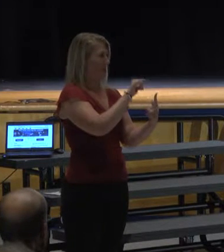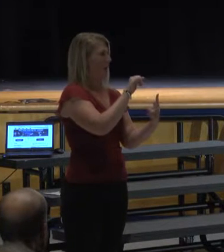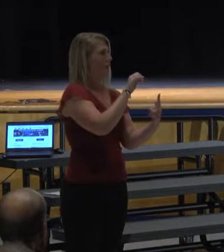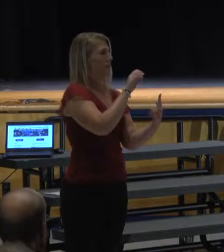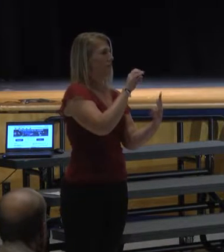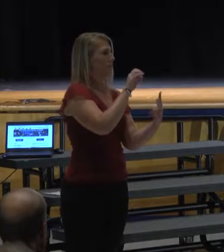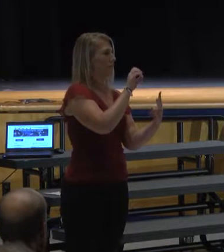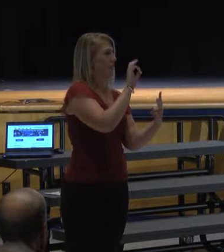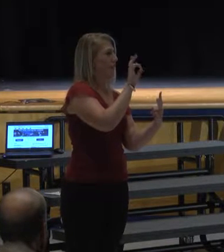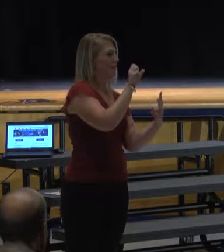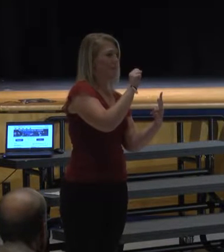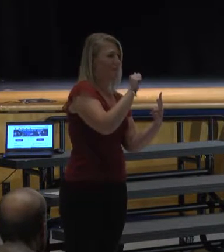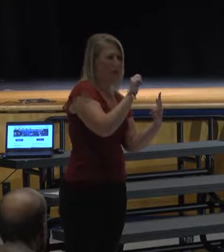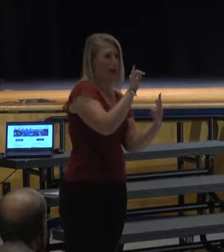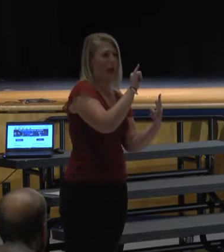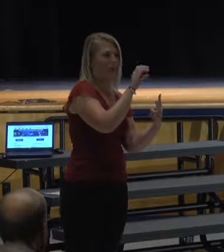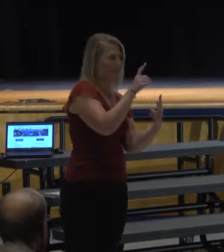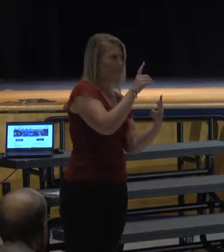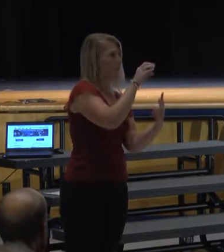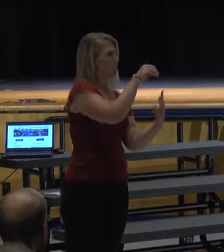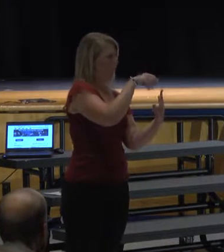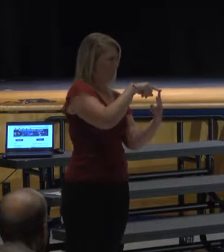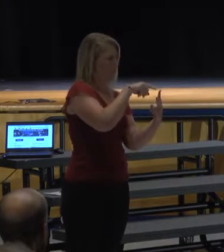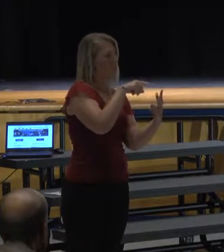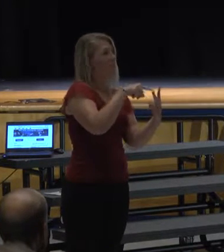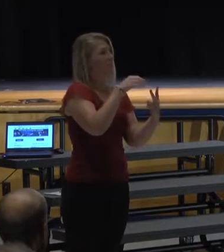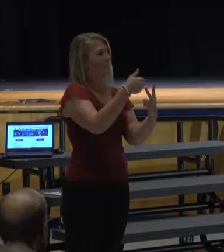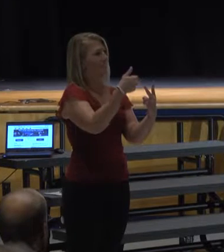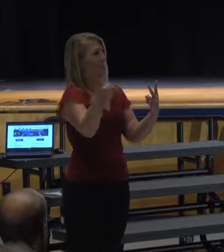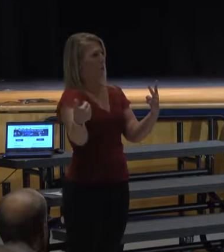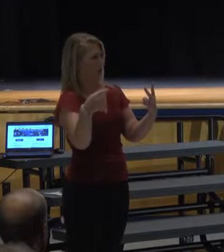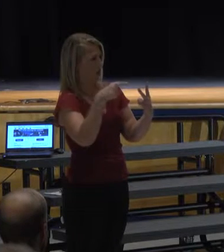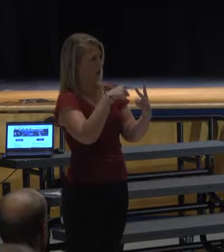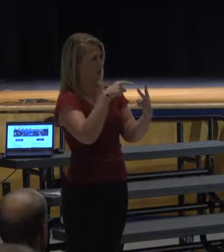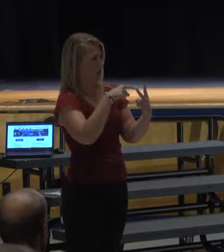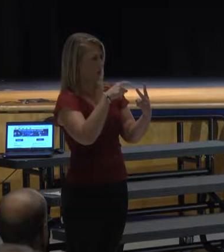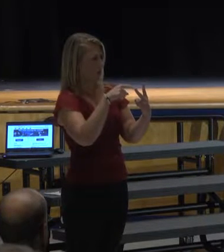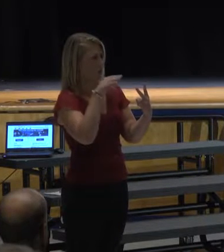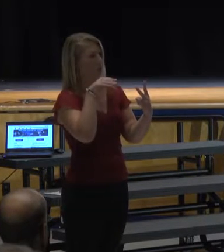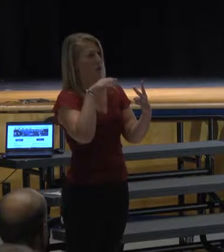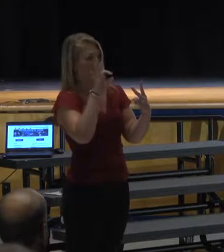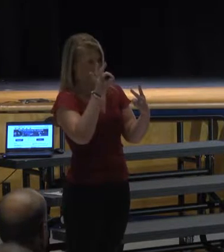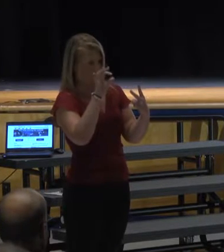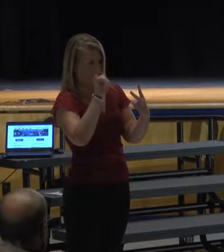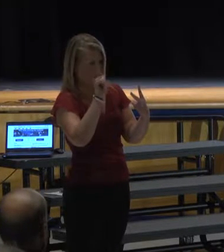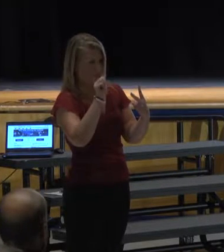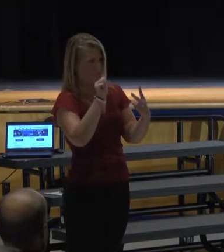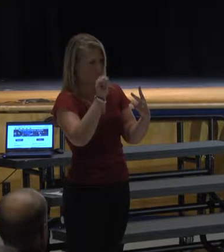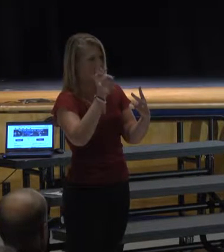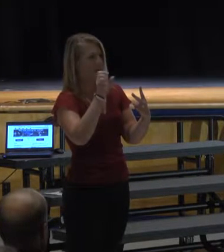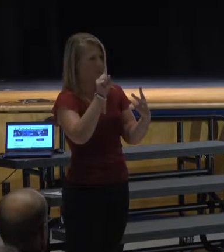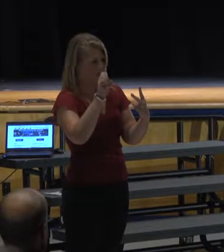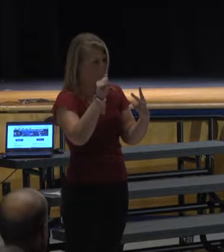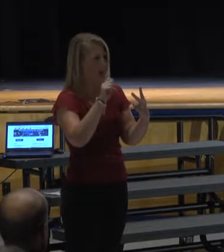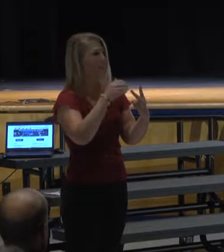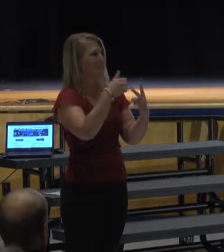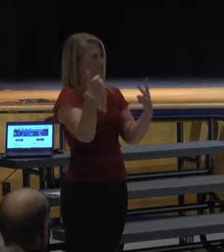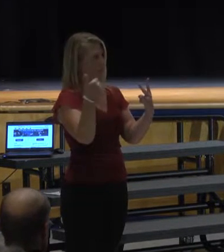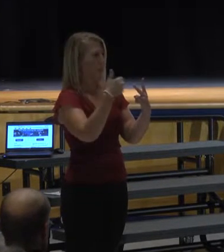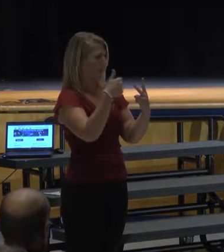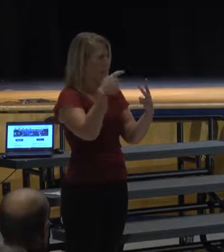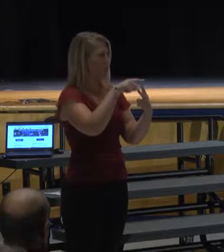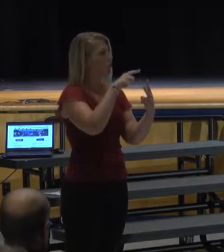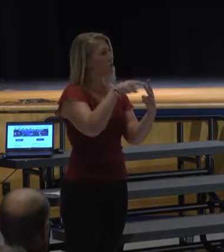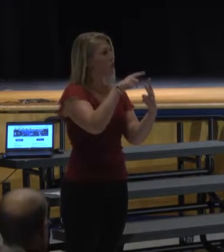parent one's FSA ID will be on there. Student two has to go in and do a FAFSA. Student two's FSA ID will be in there, but parent